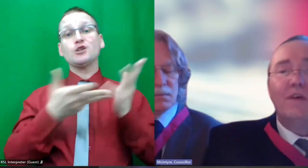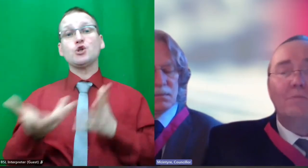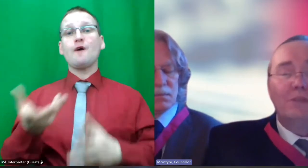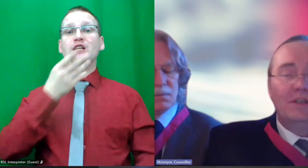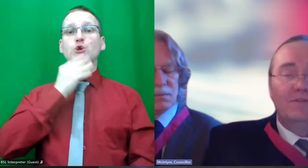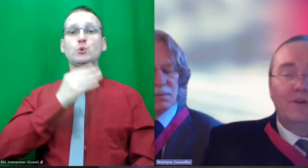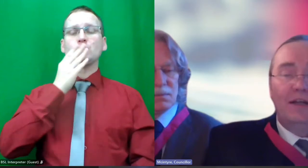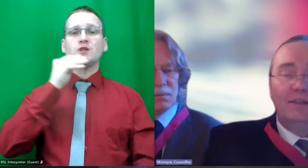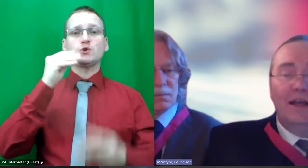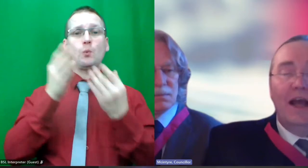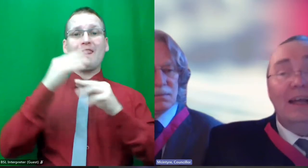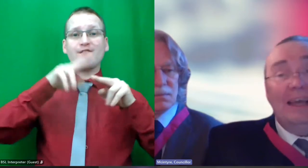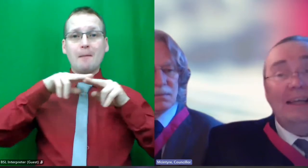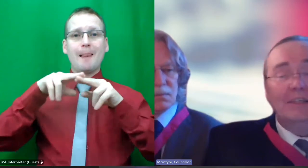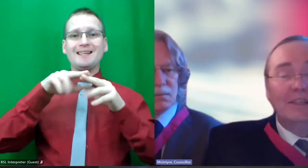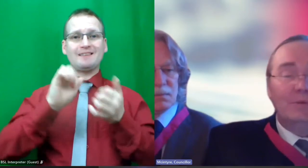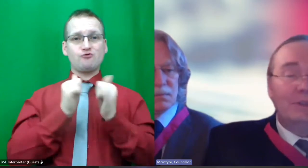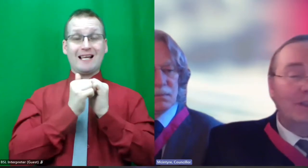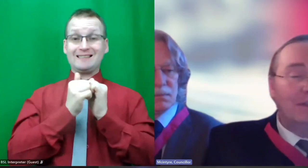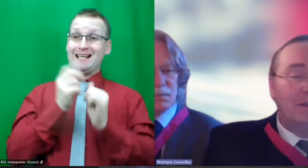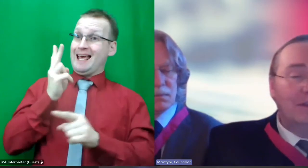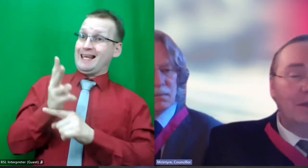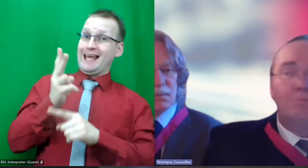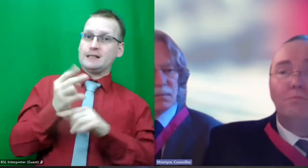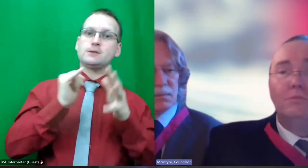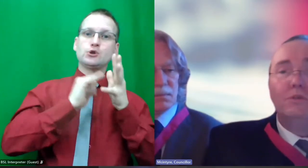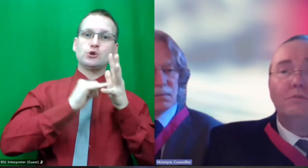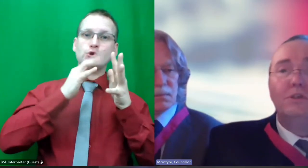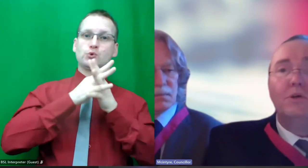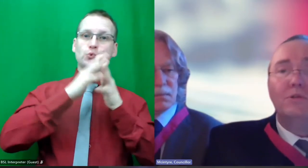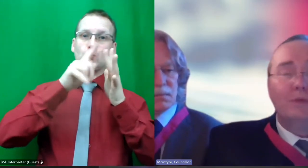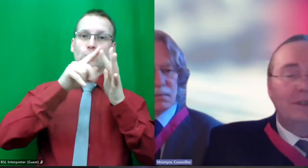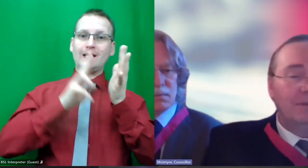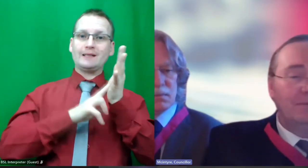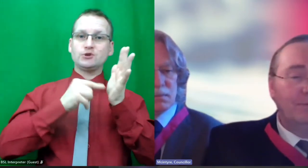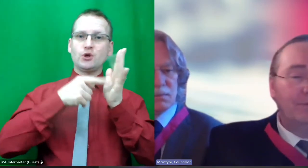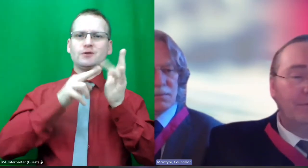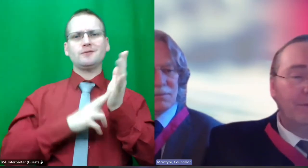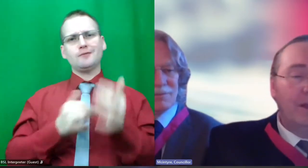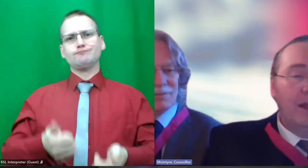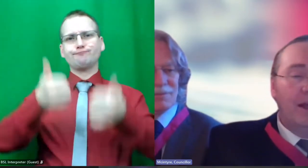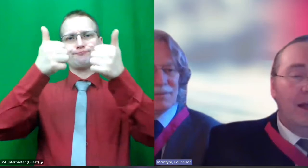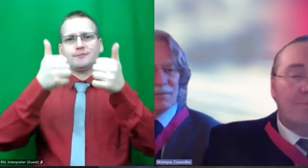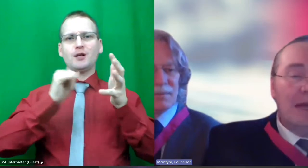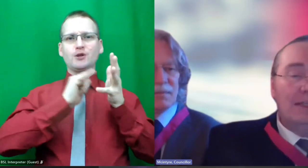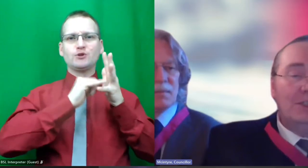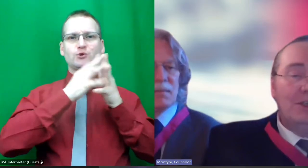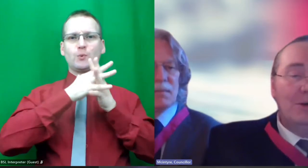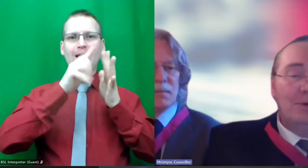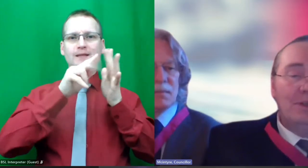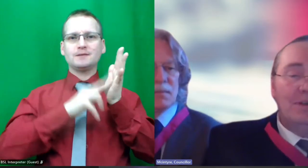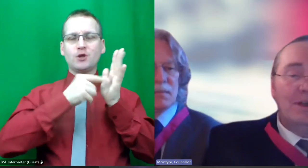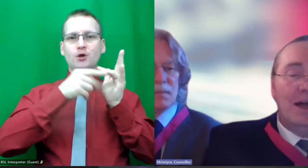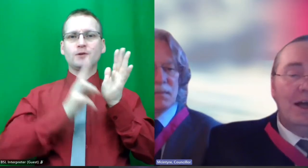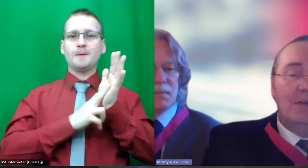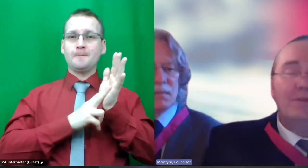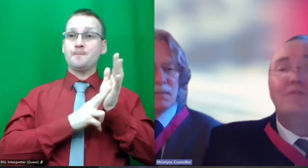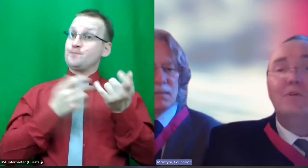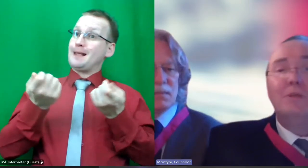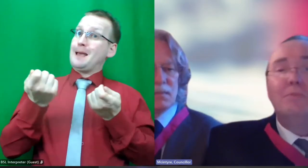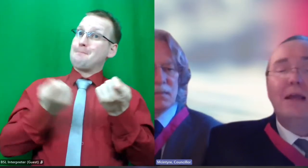the families and their friends. Again, it's in Swinton, good old Swinton. I managed to open